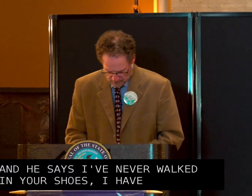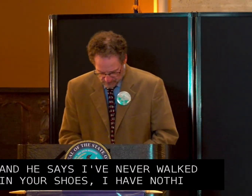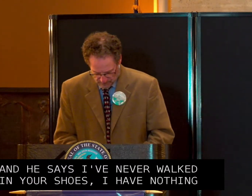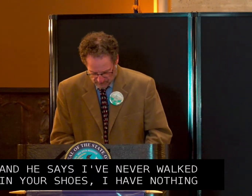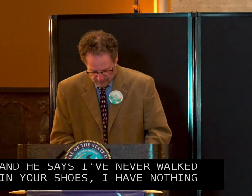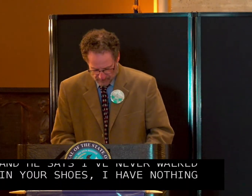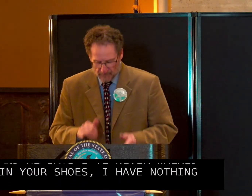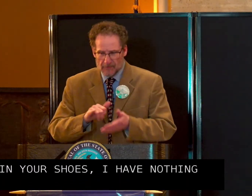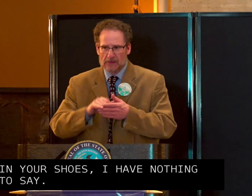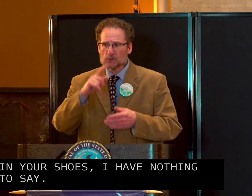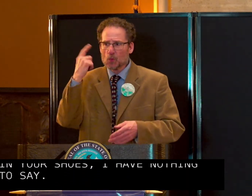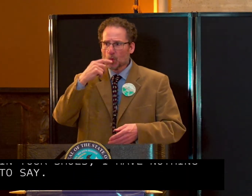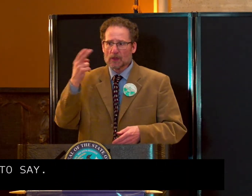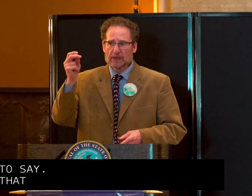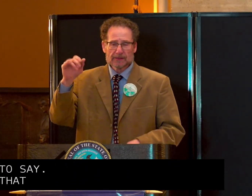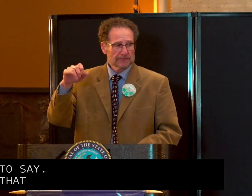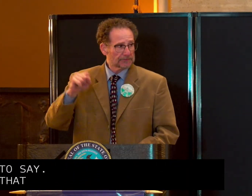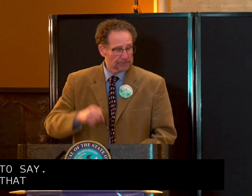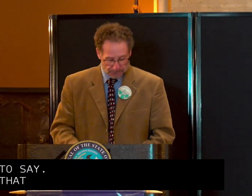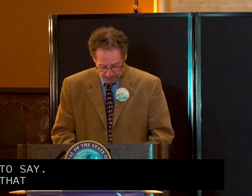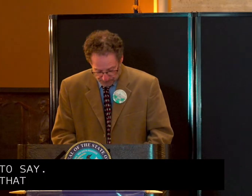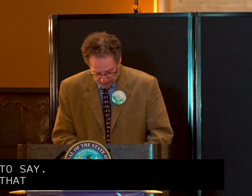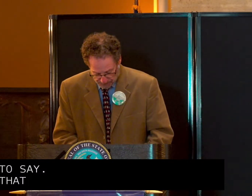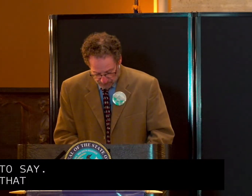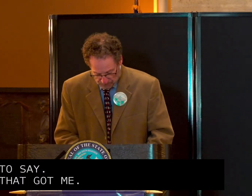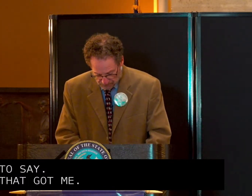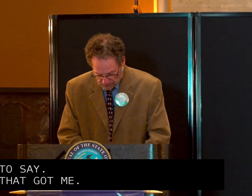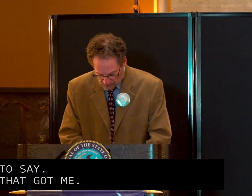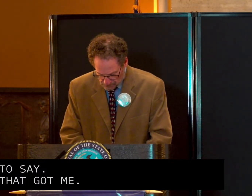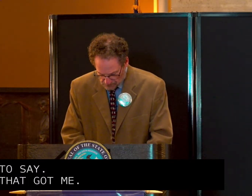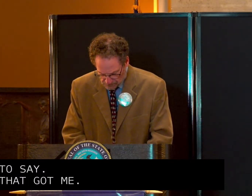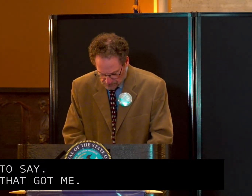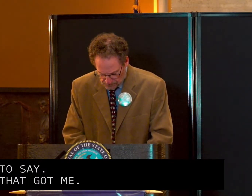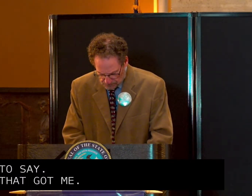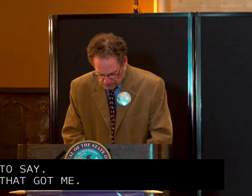That got me. It got me about how much he got it.